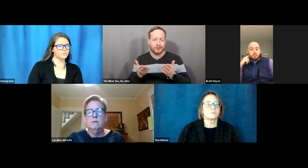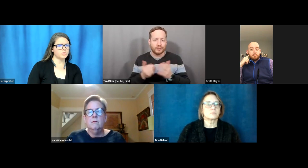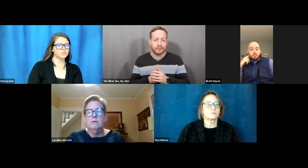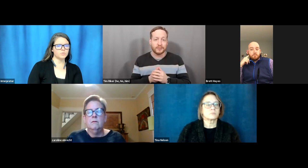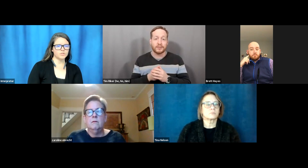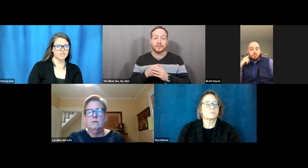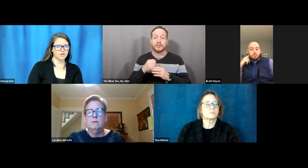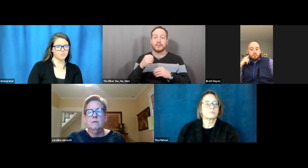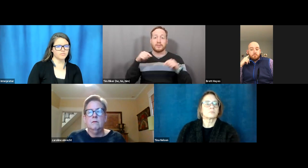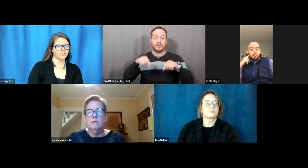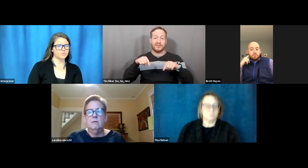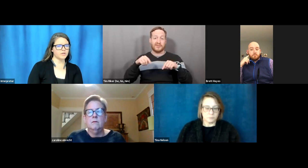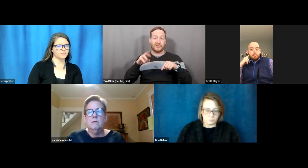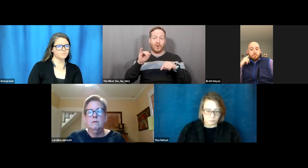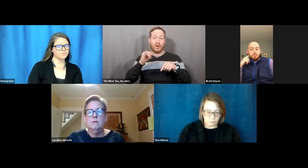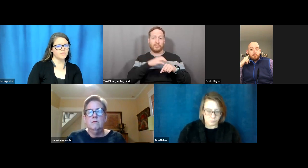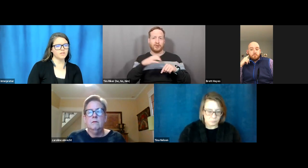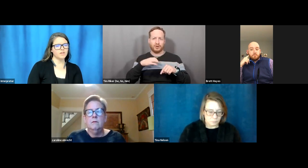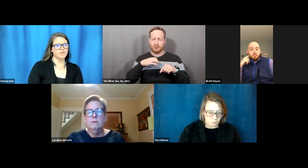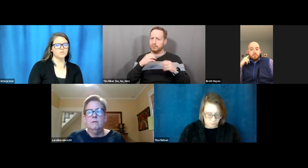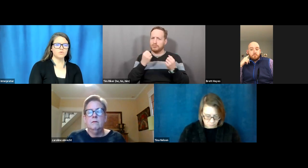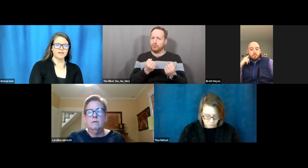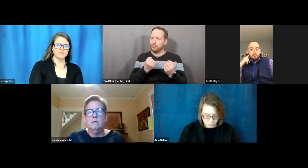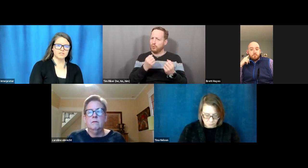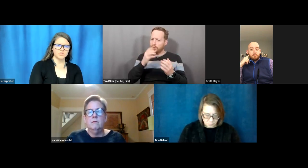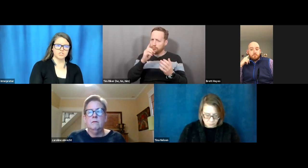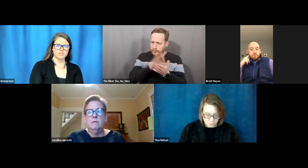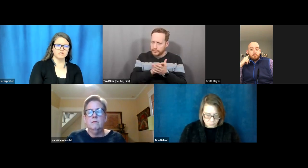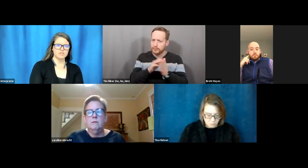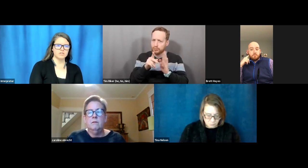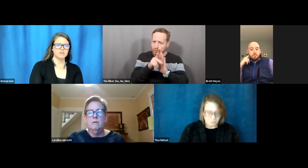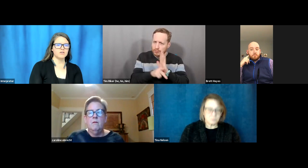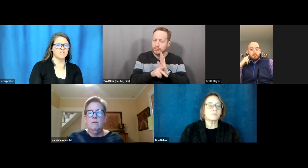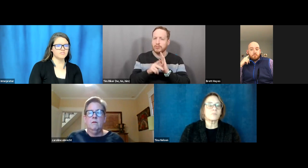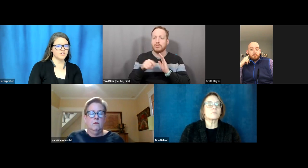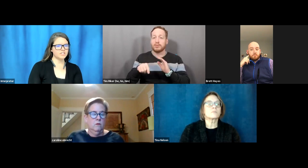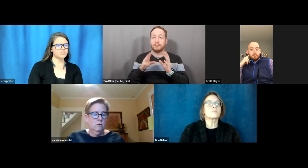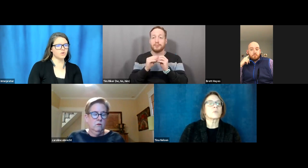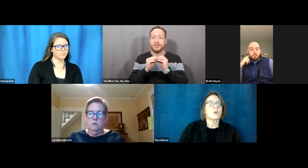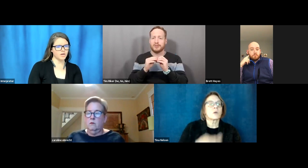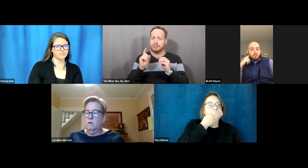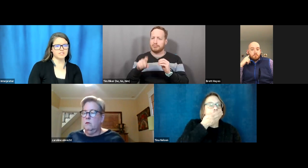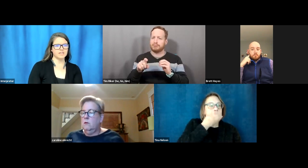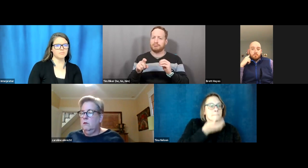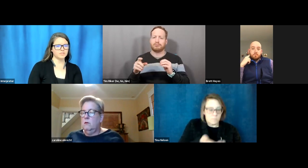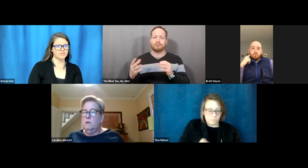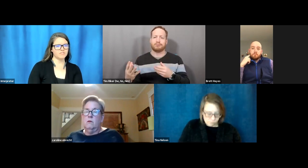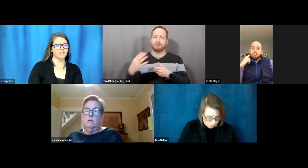two interpreters and a CART provider as well. So the Rhode Island Commission has a very strong policy and belief that